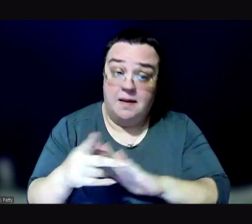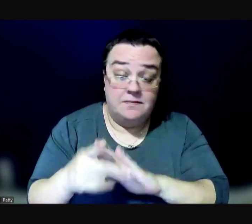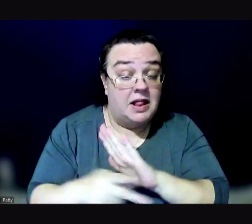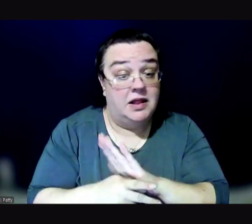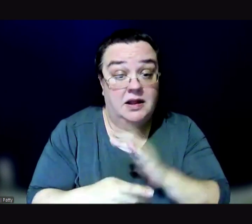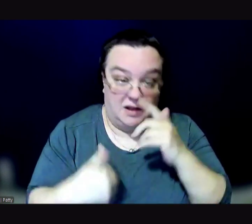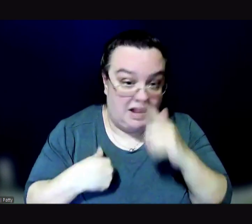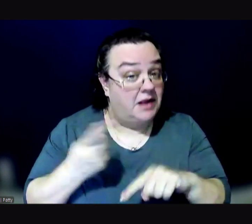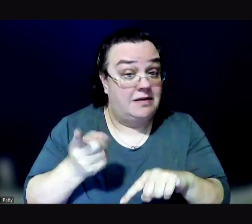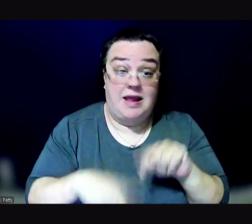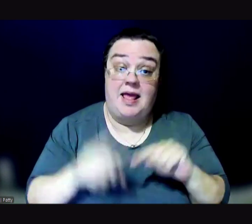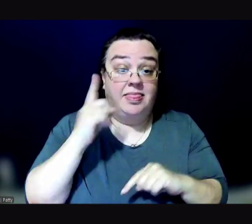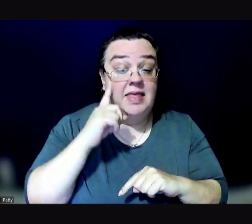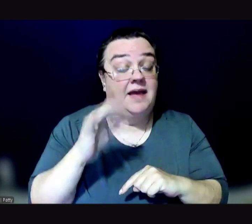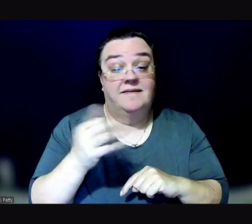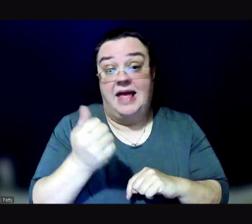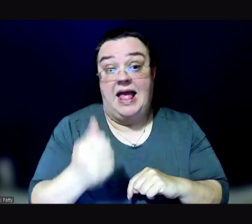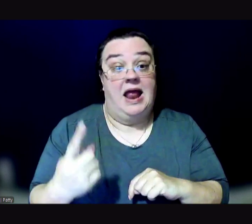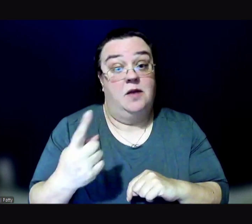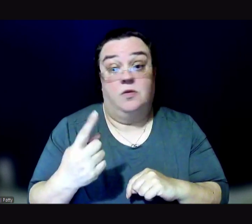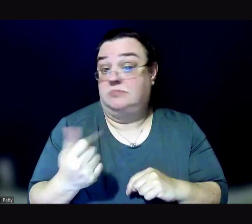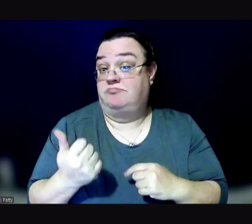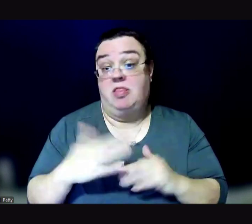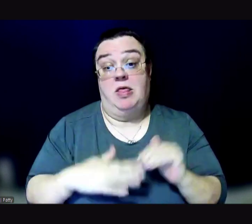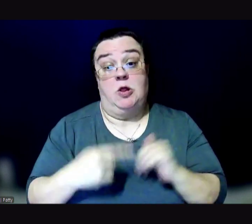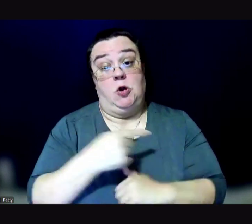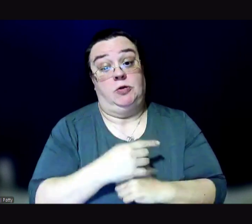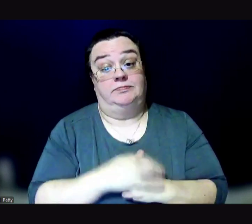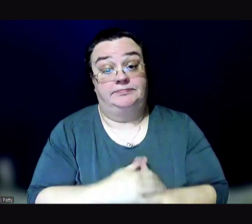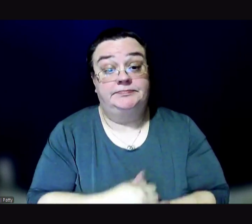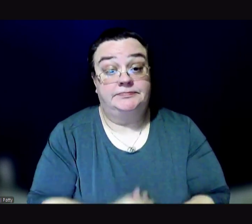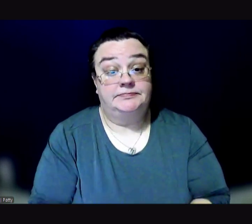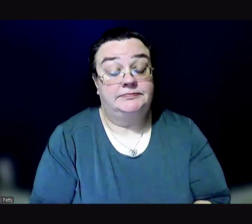of anyone other than her.